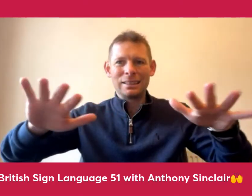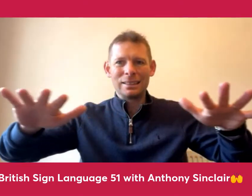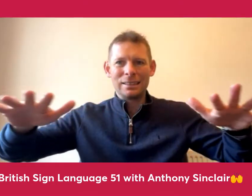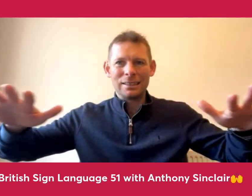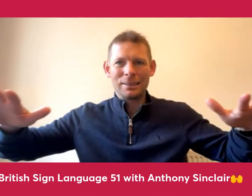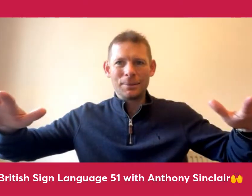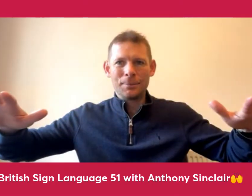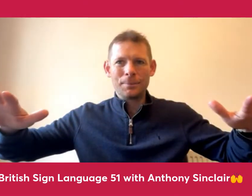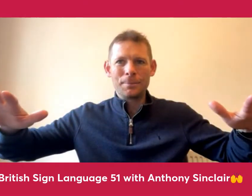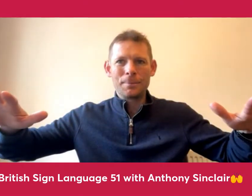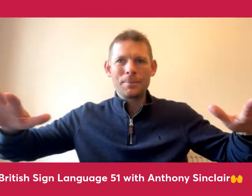or